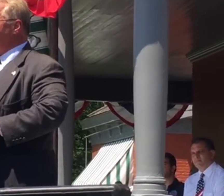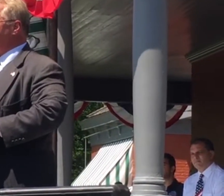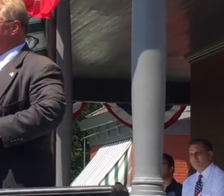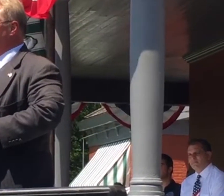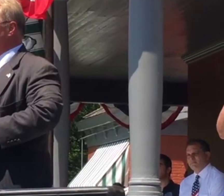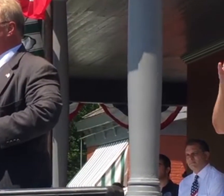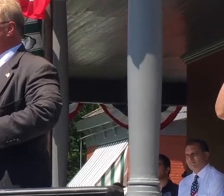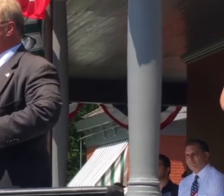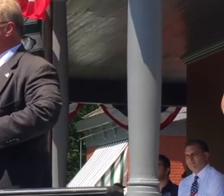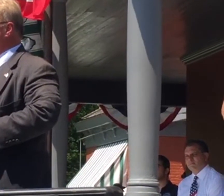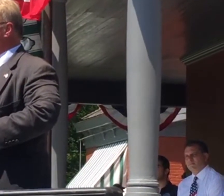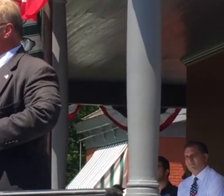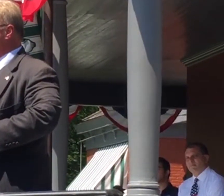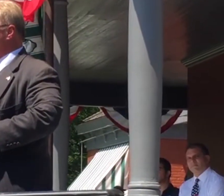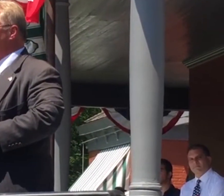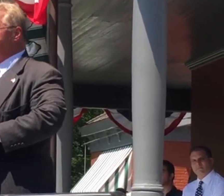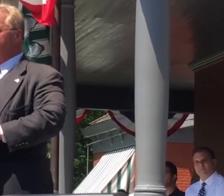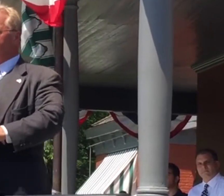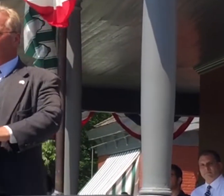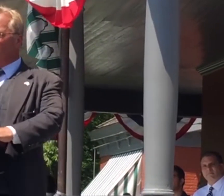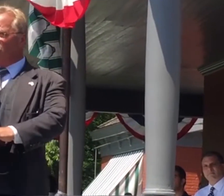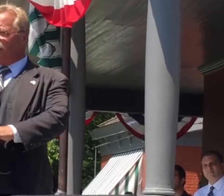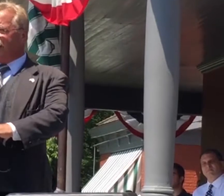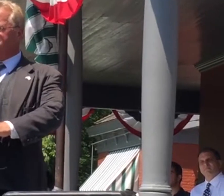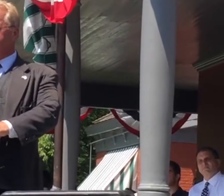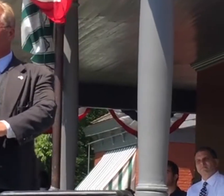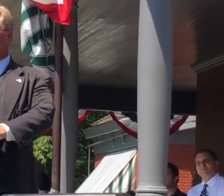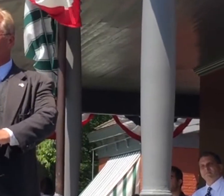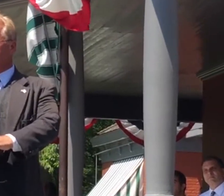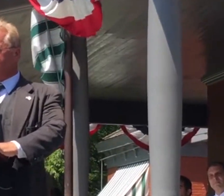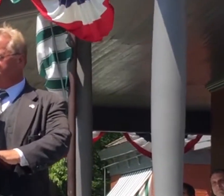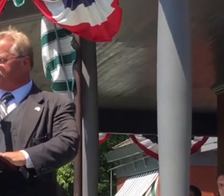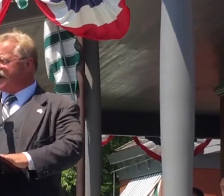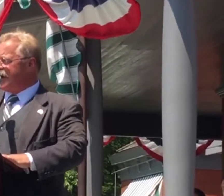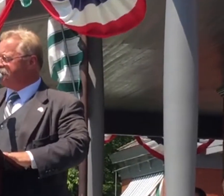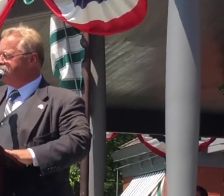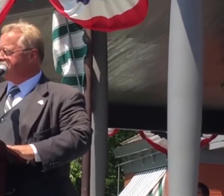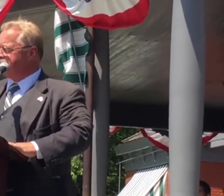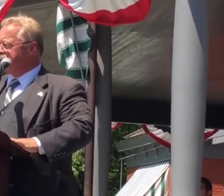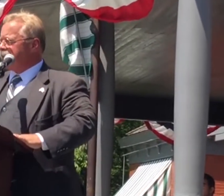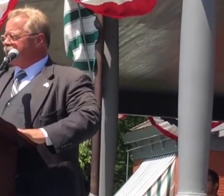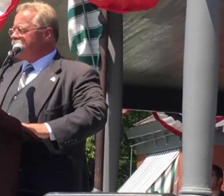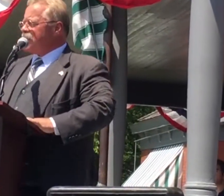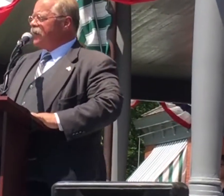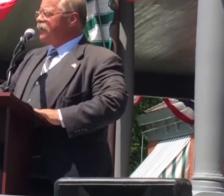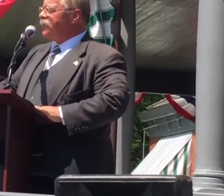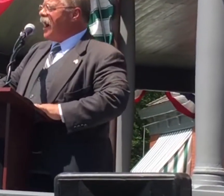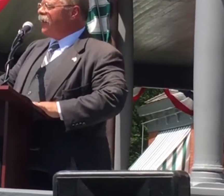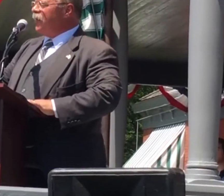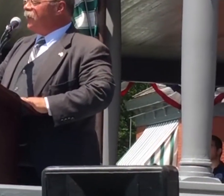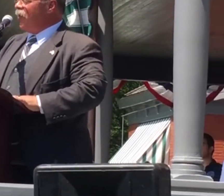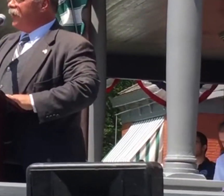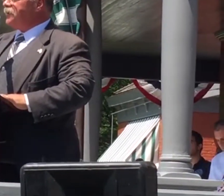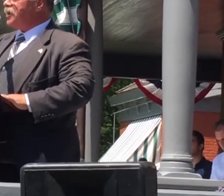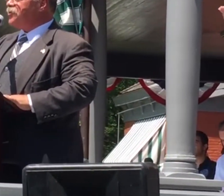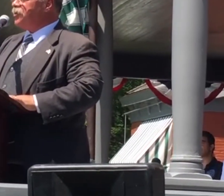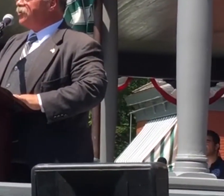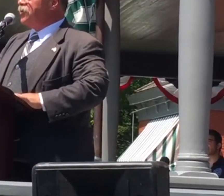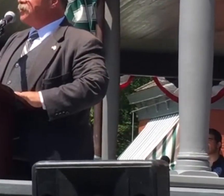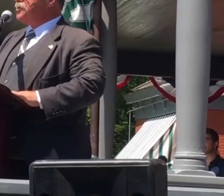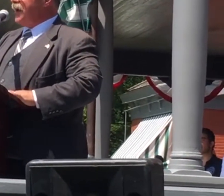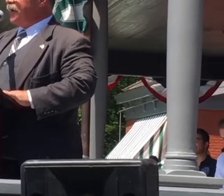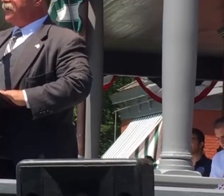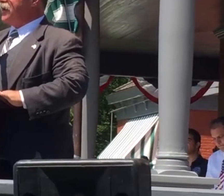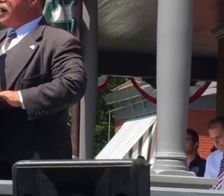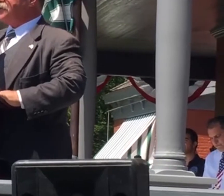his nephew Quentin, named for his late brother, memorialized here at the foot of the flag. The following morning,